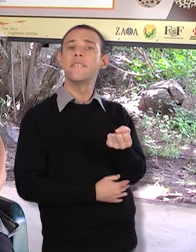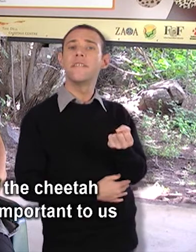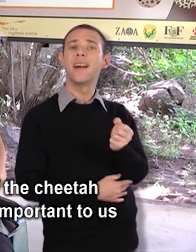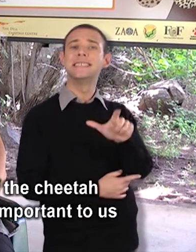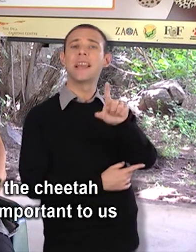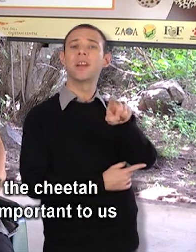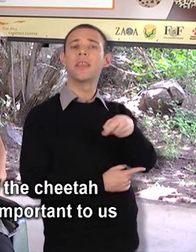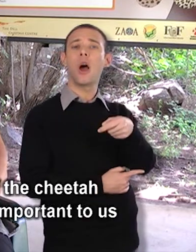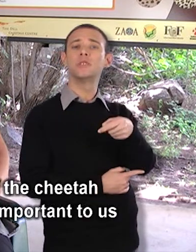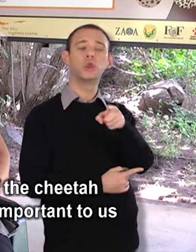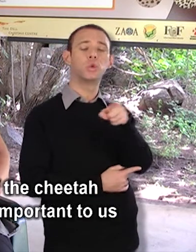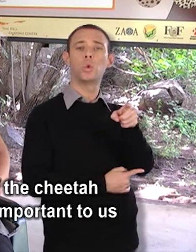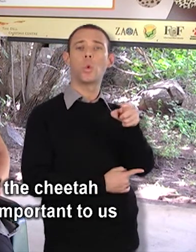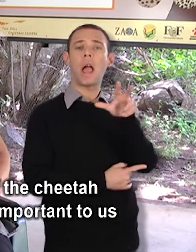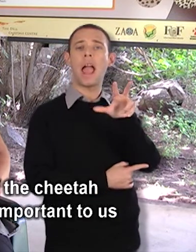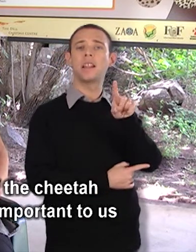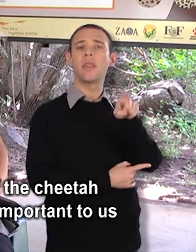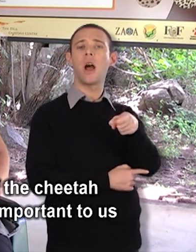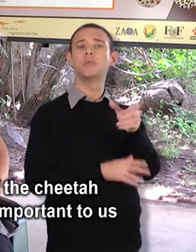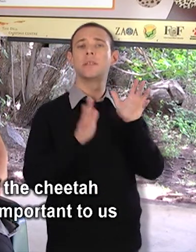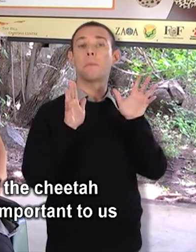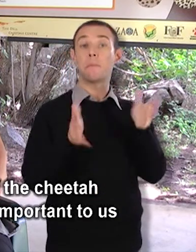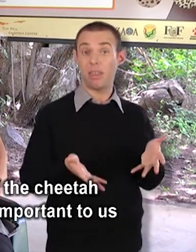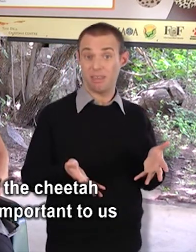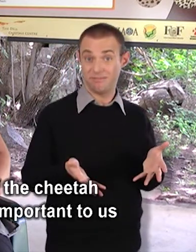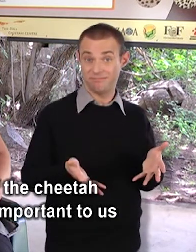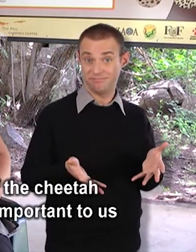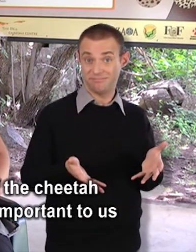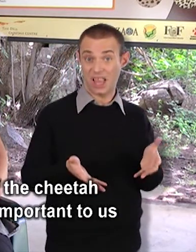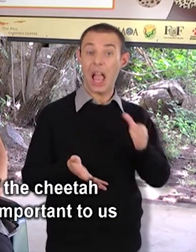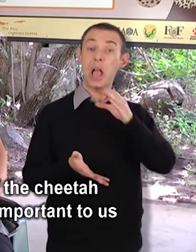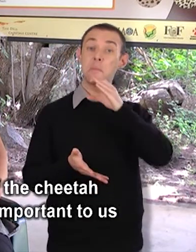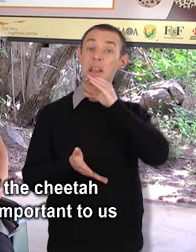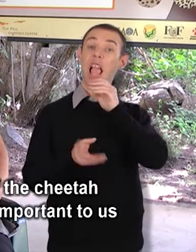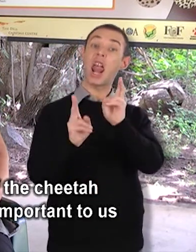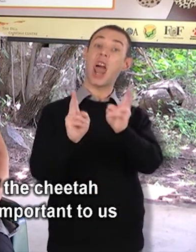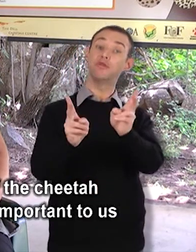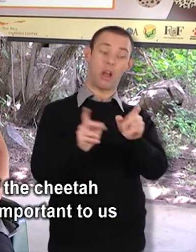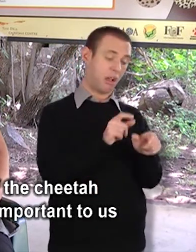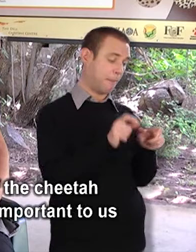cheetah. Our cheetahs, the demise of the cheetah has become so